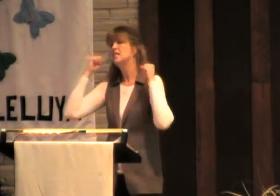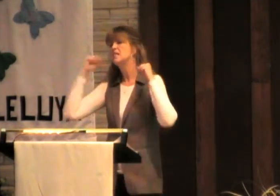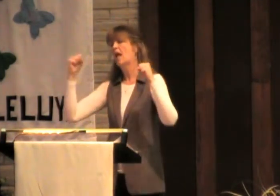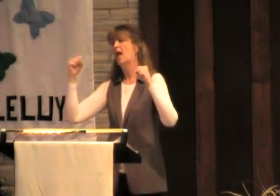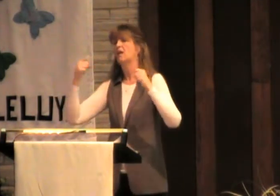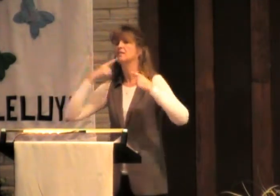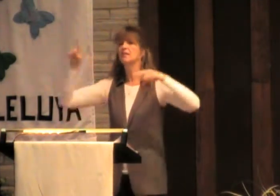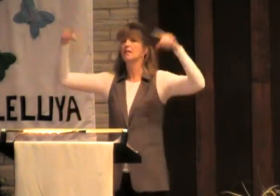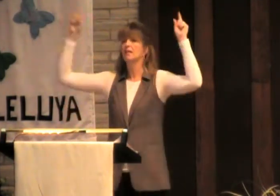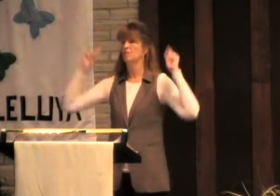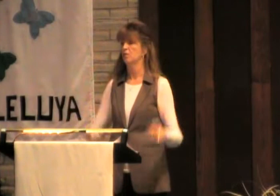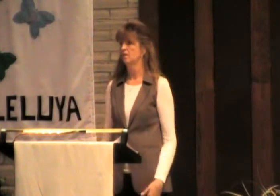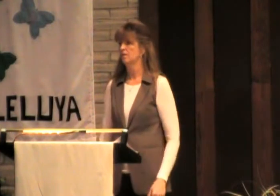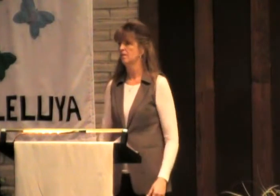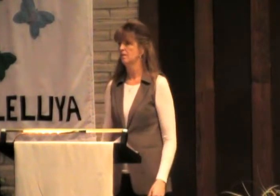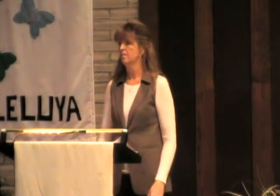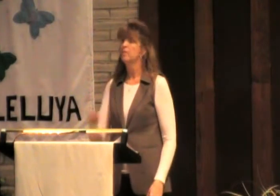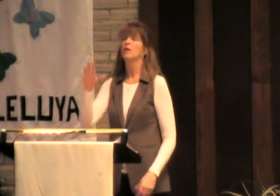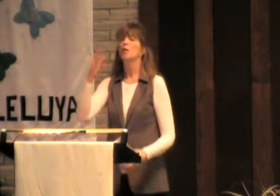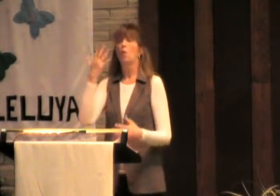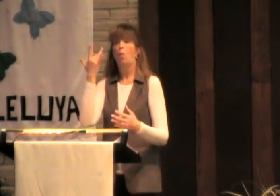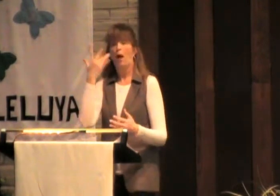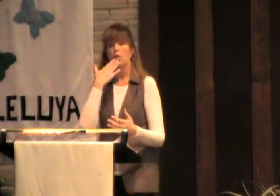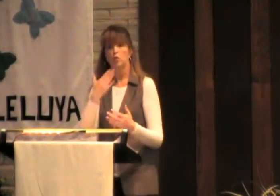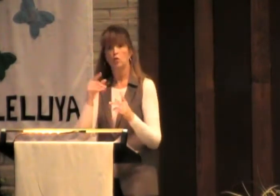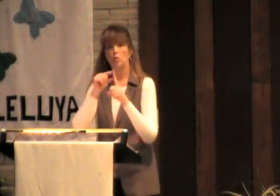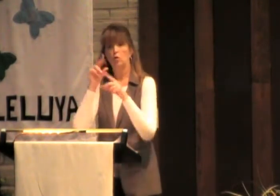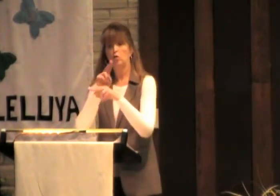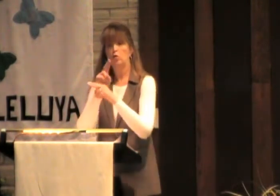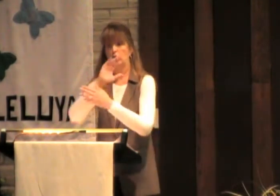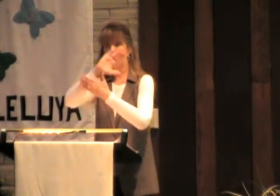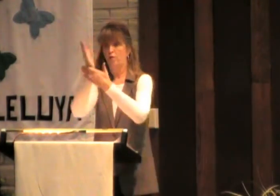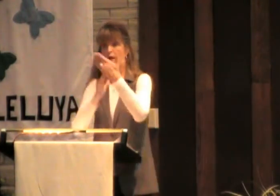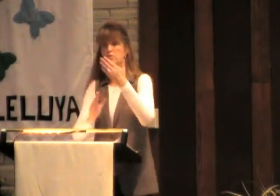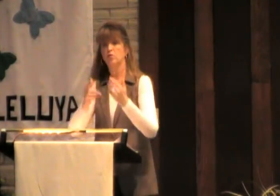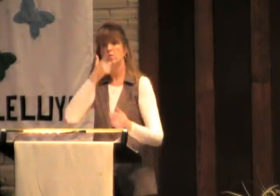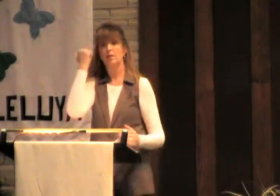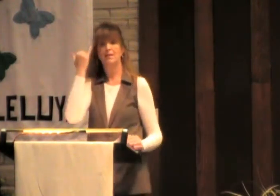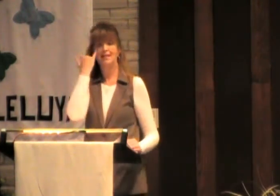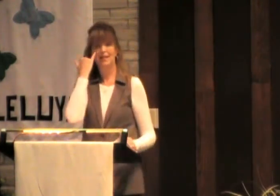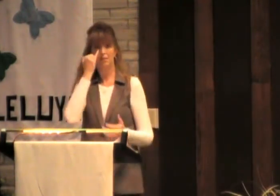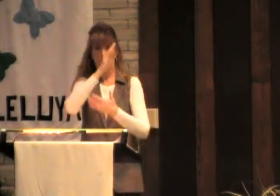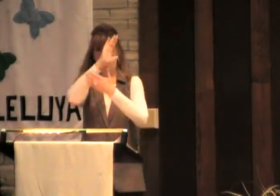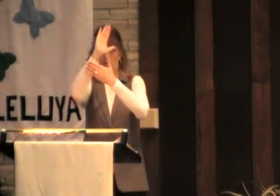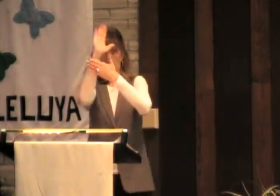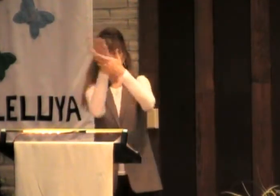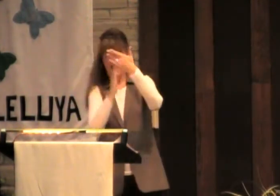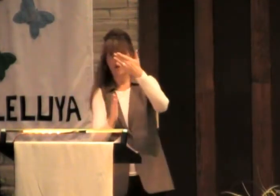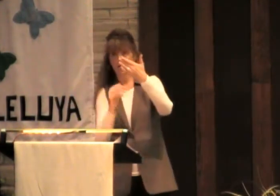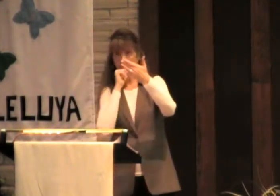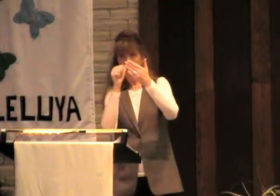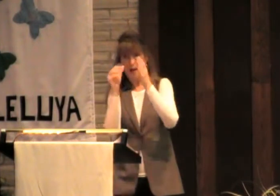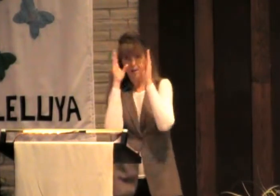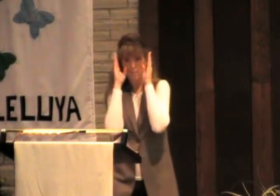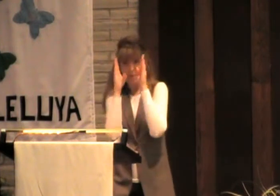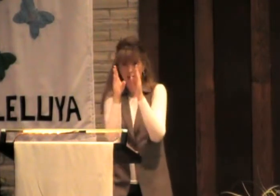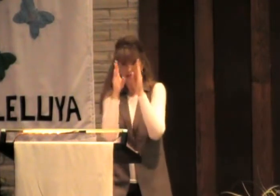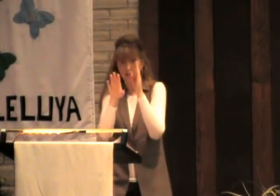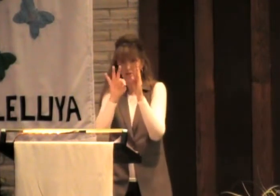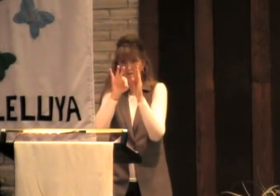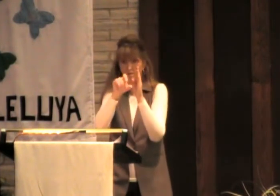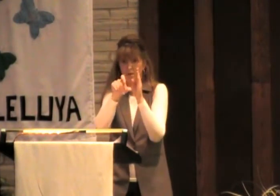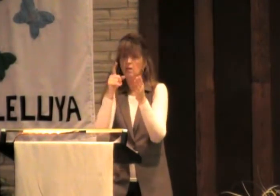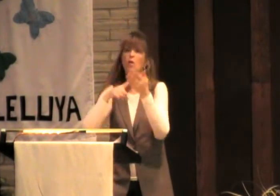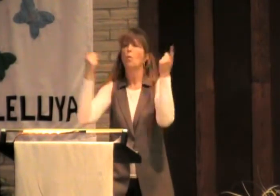churches, and it's successful for him. So fracture is a good word because if a